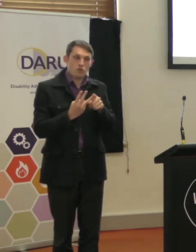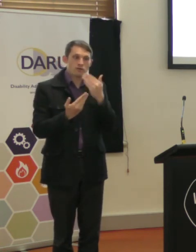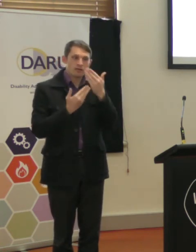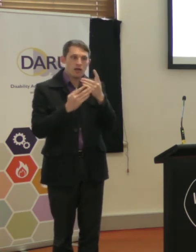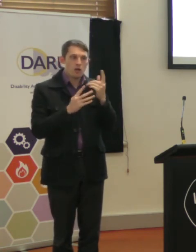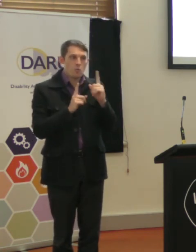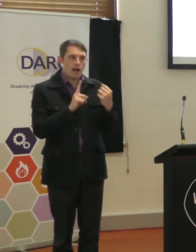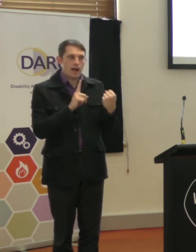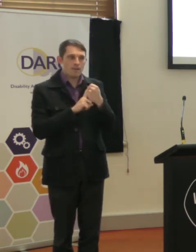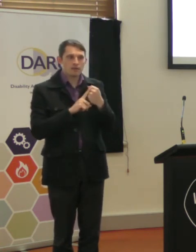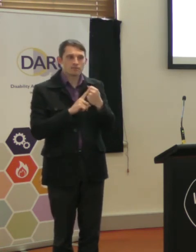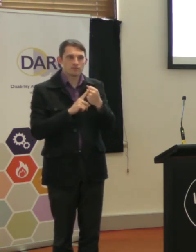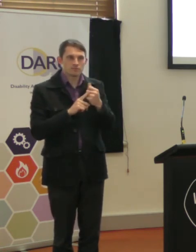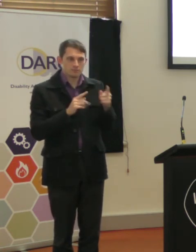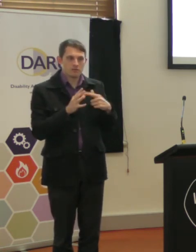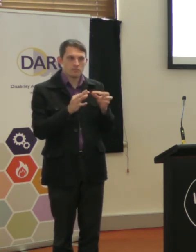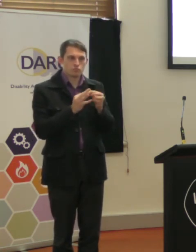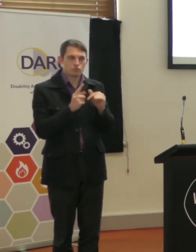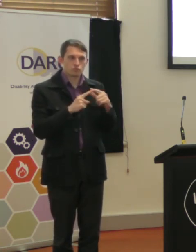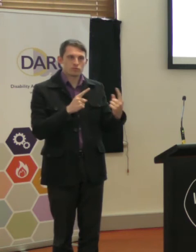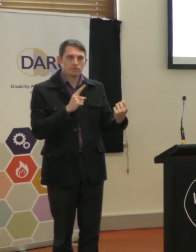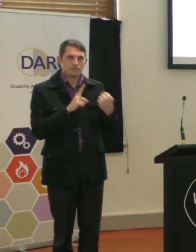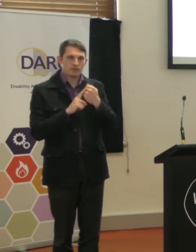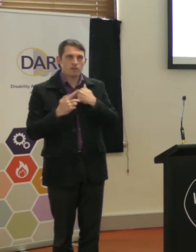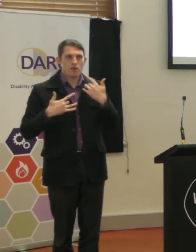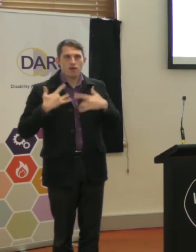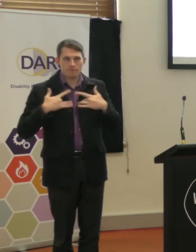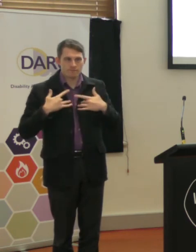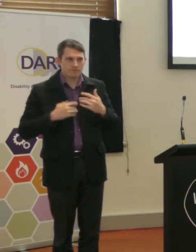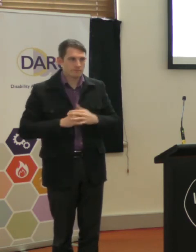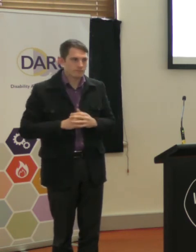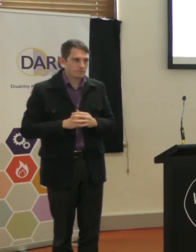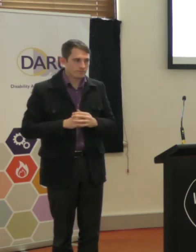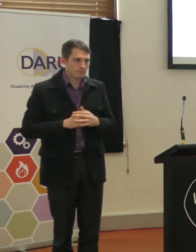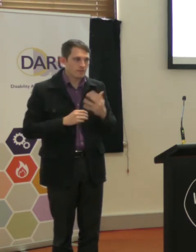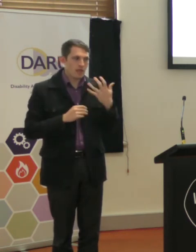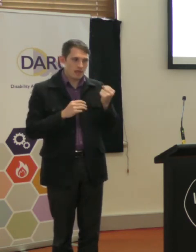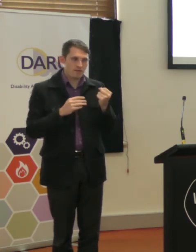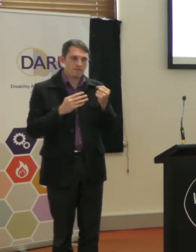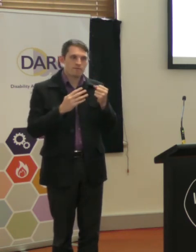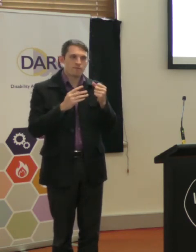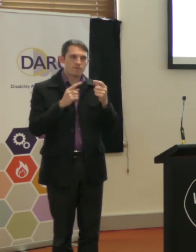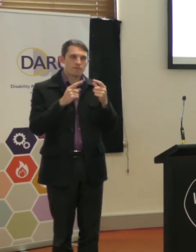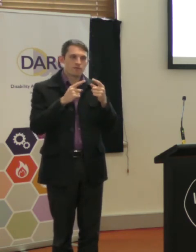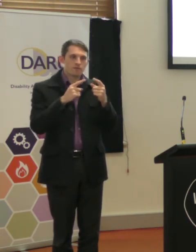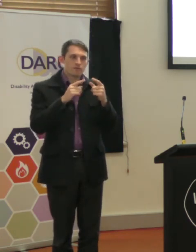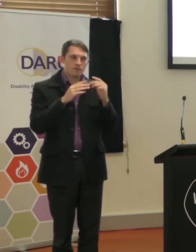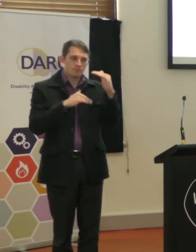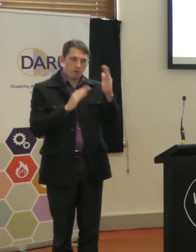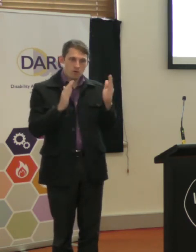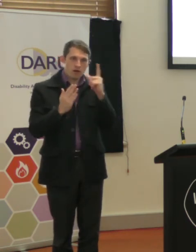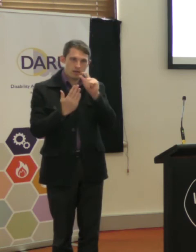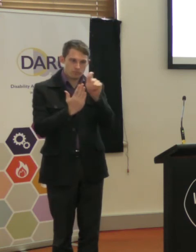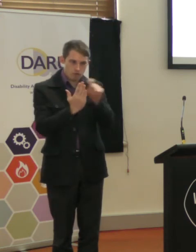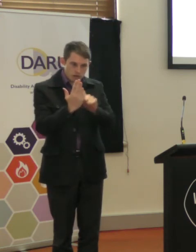had across your life, and that's a bit easier. There's a free form box if you want to write a statement, or there's some check boxes if you want to just